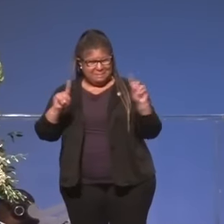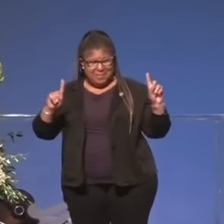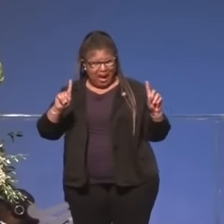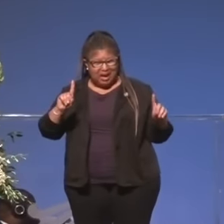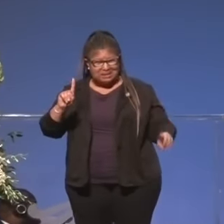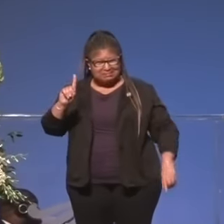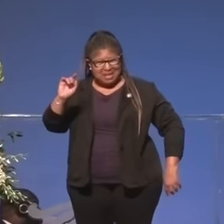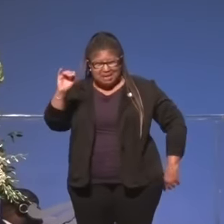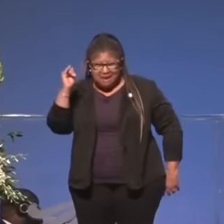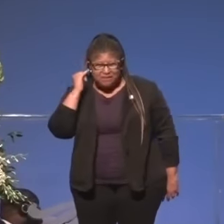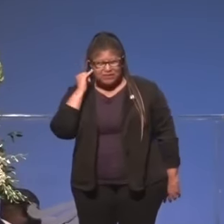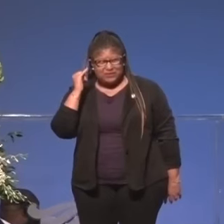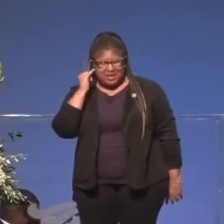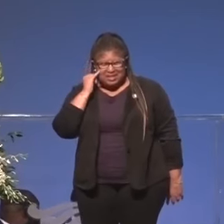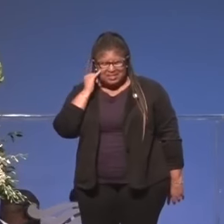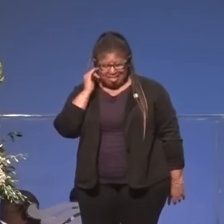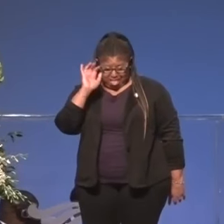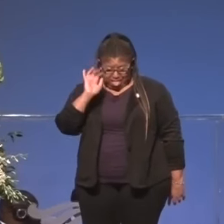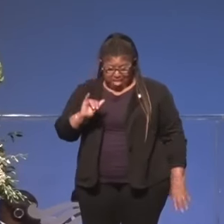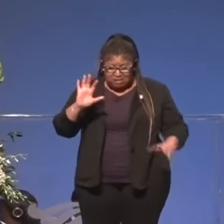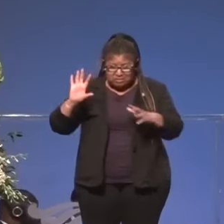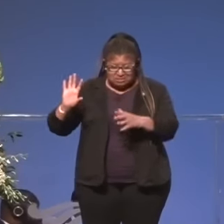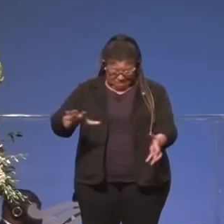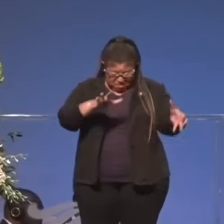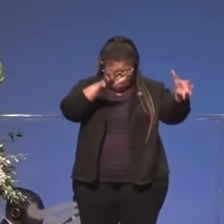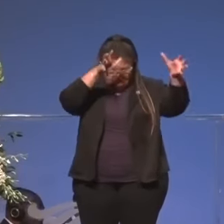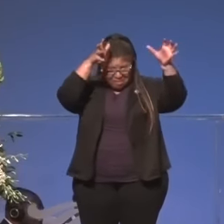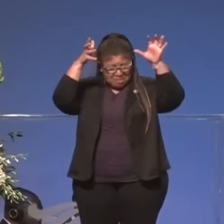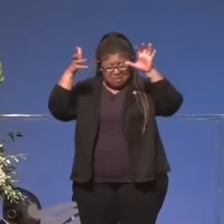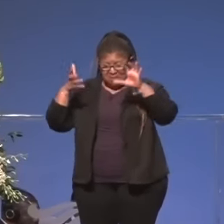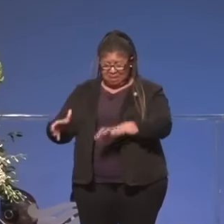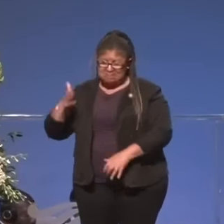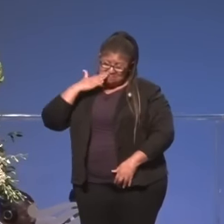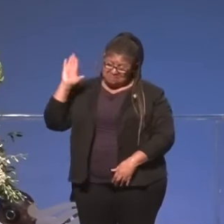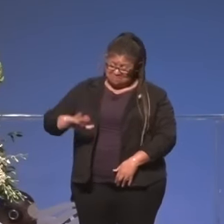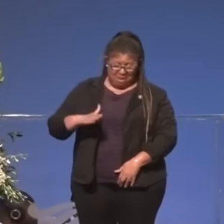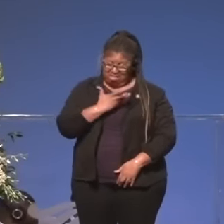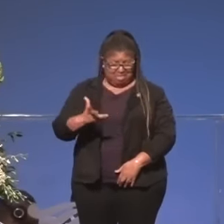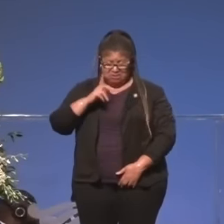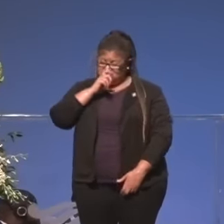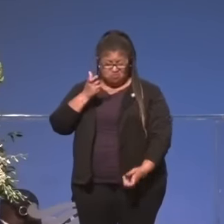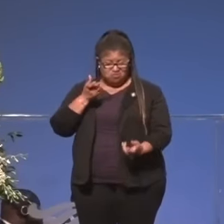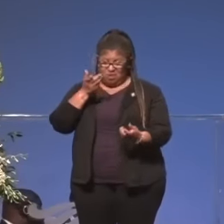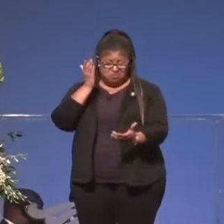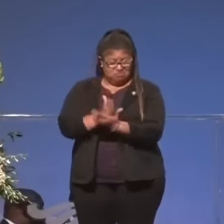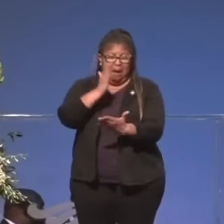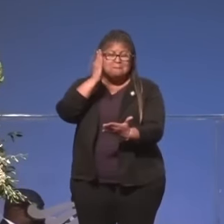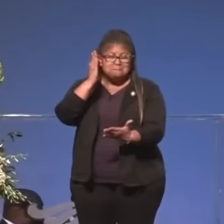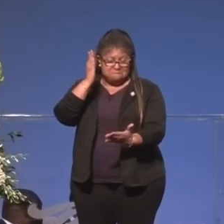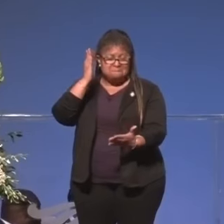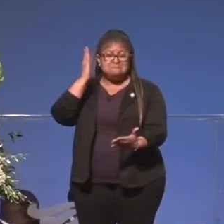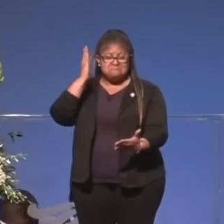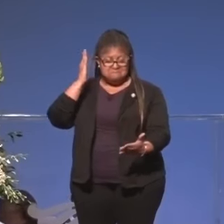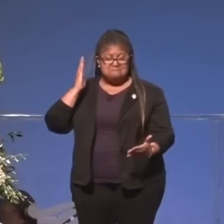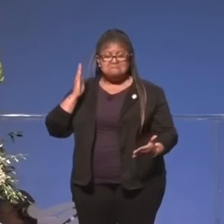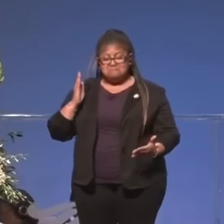But if the storms don't see